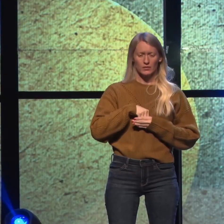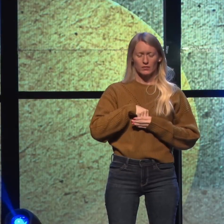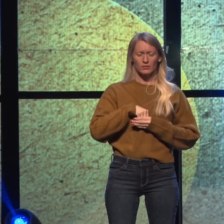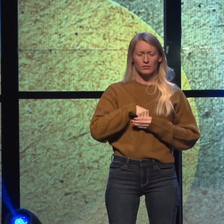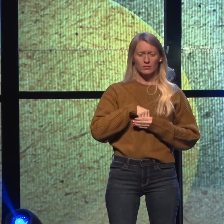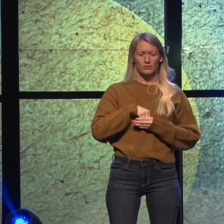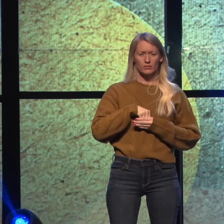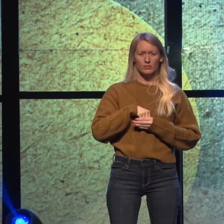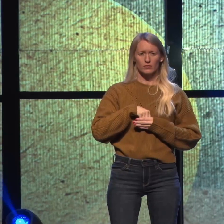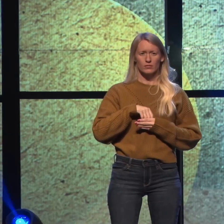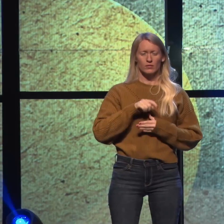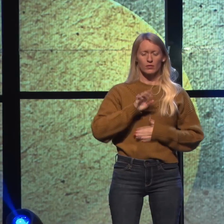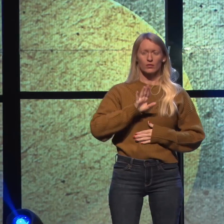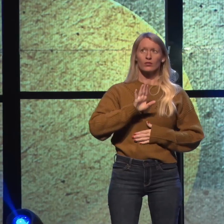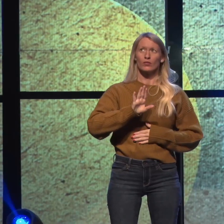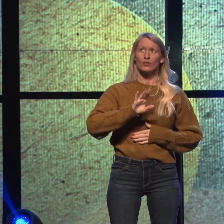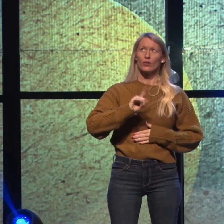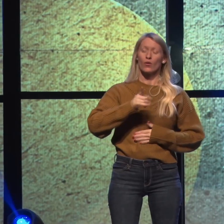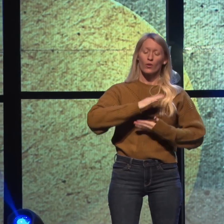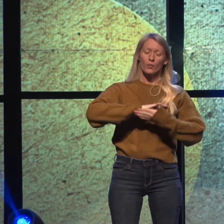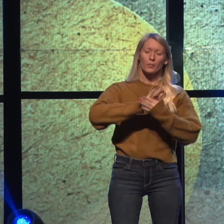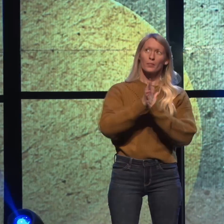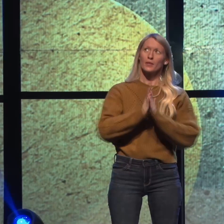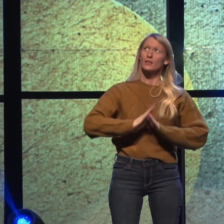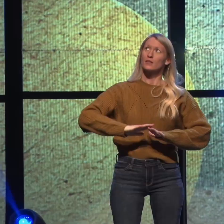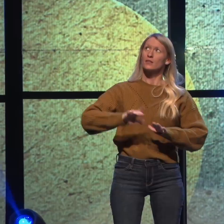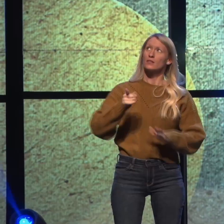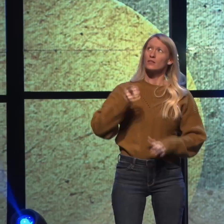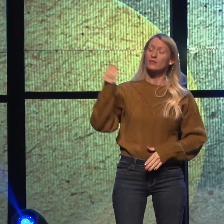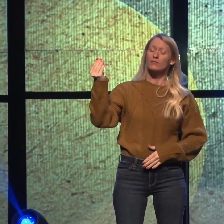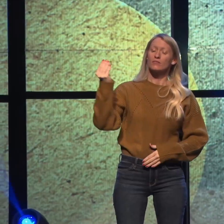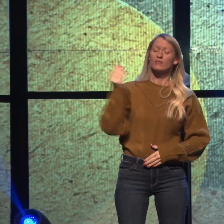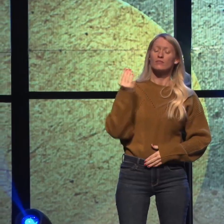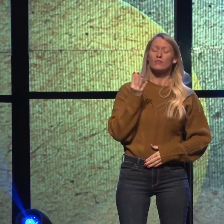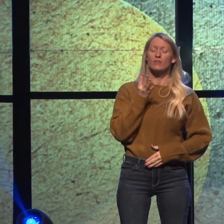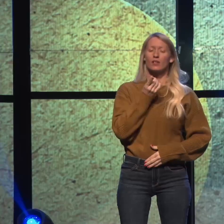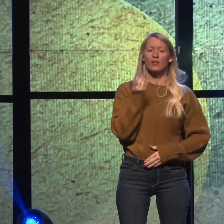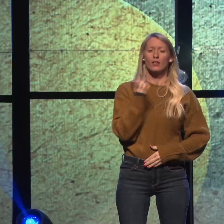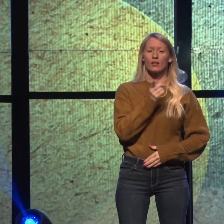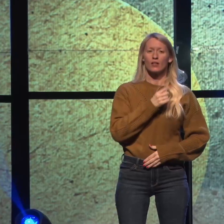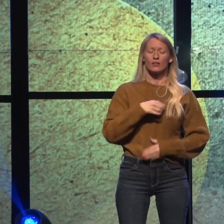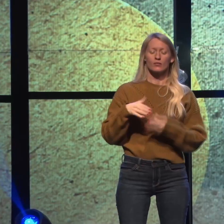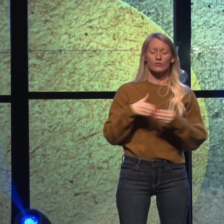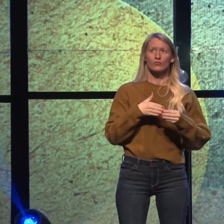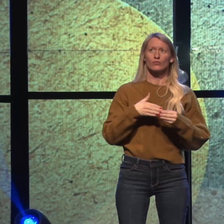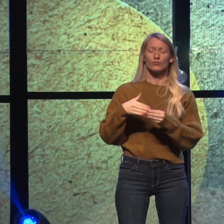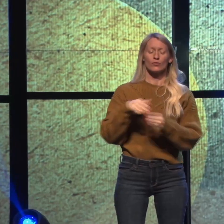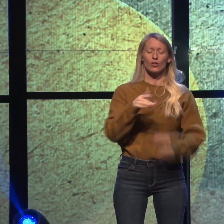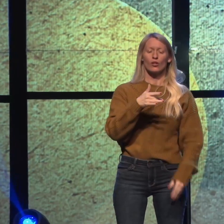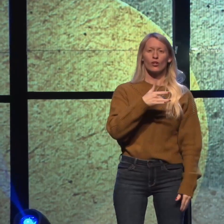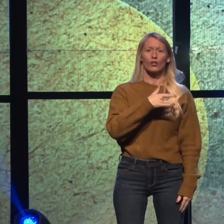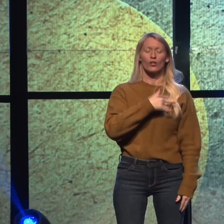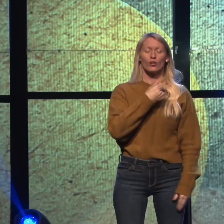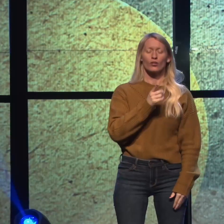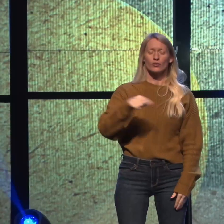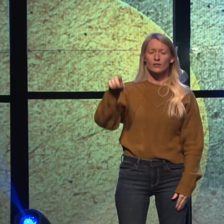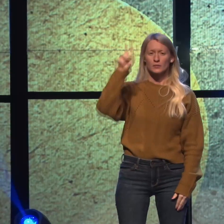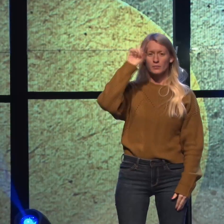would your peace guard our hearts and our minds? And would we be people of peace and